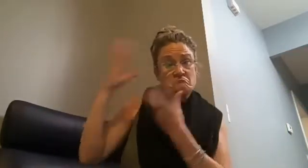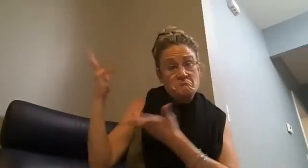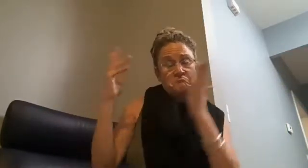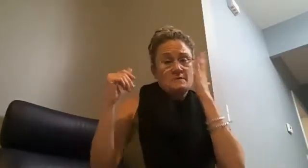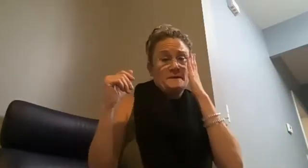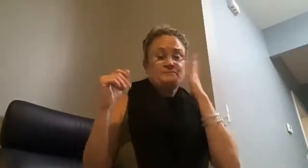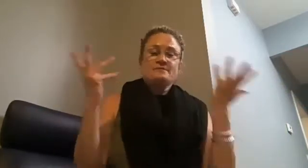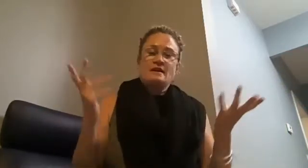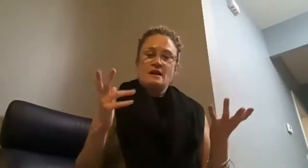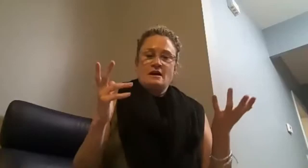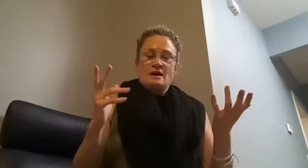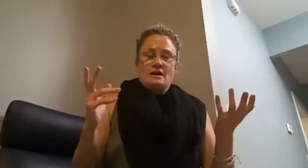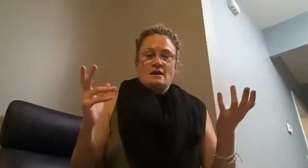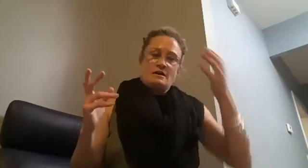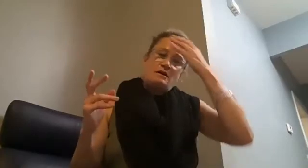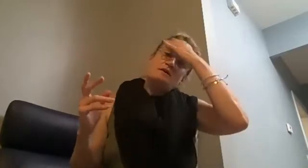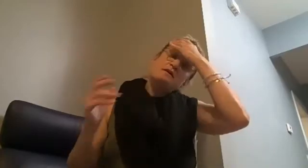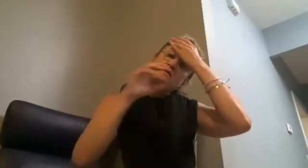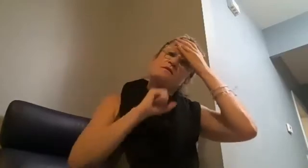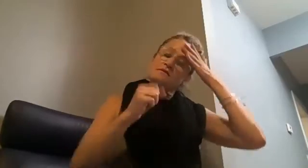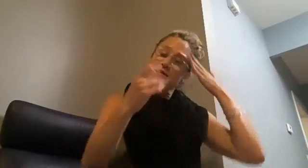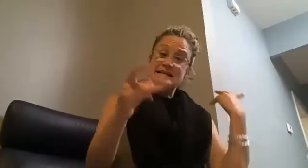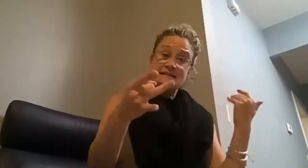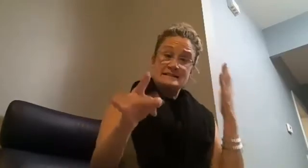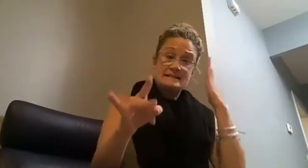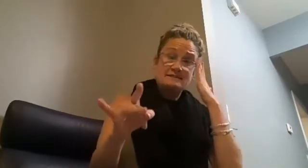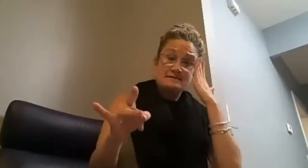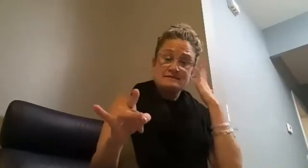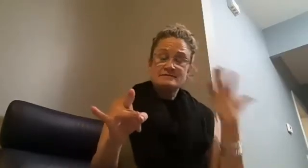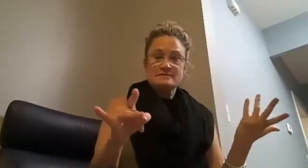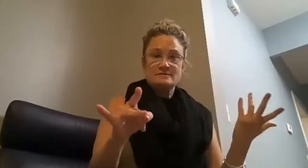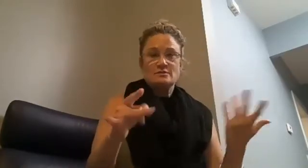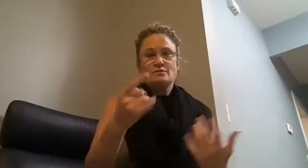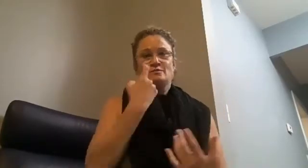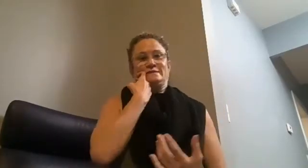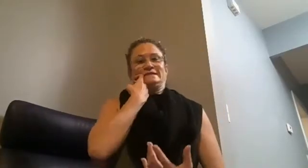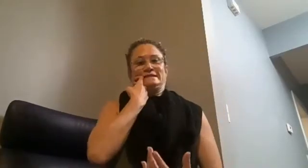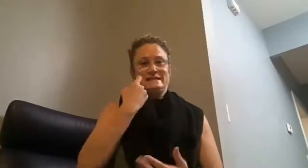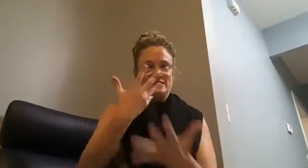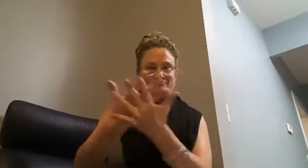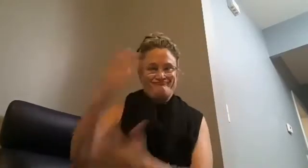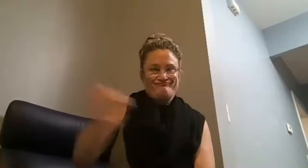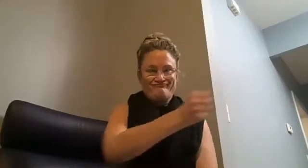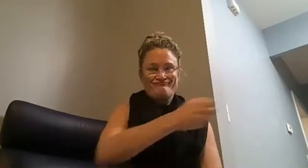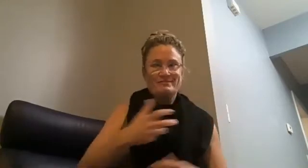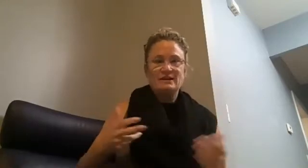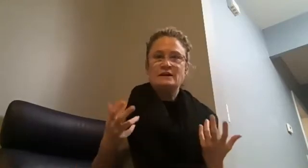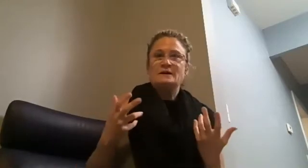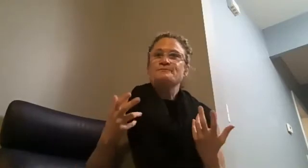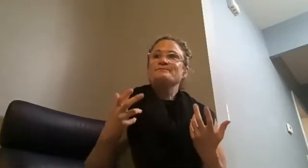I was 18 years old, I was freshly released from juvenile hall. And at that time, I was living in downtown